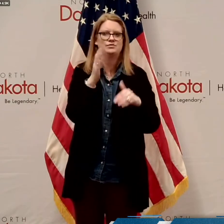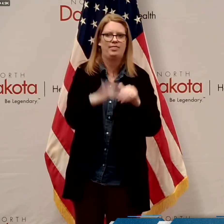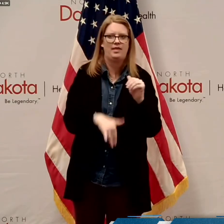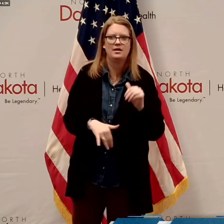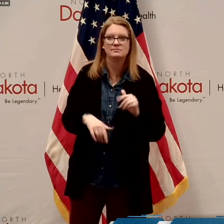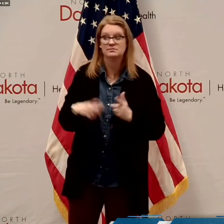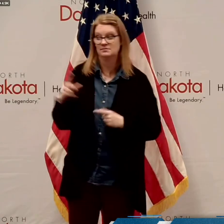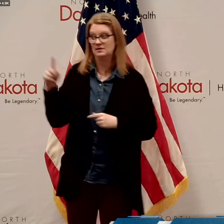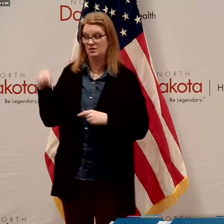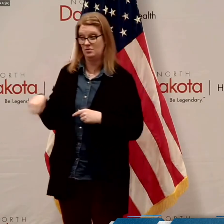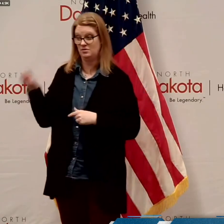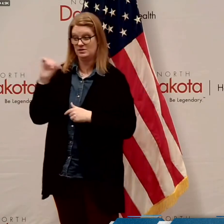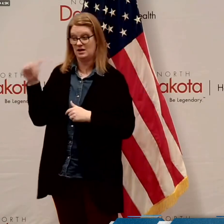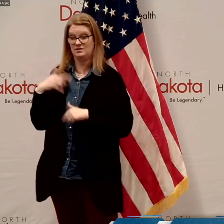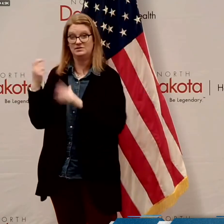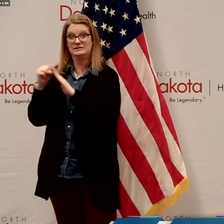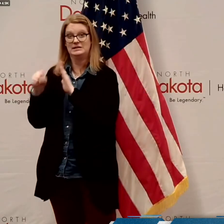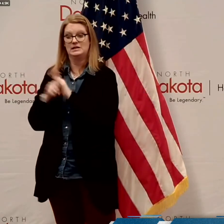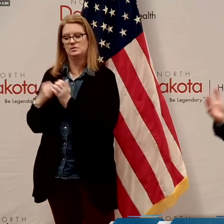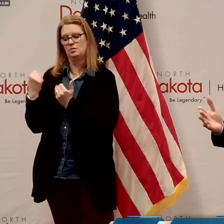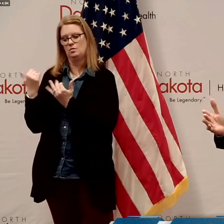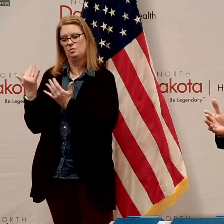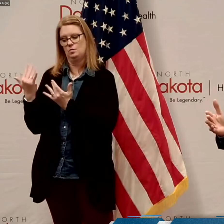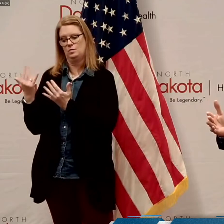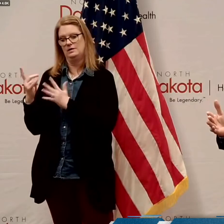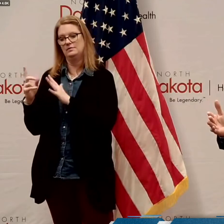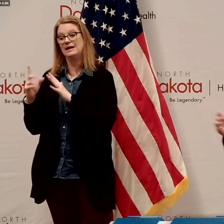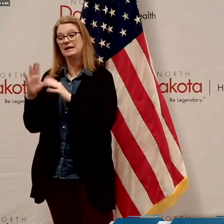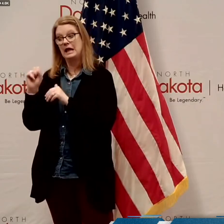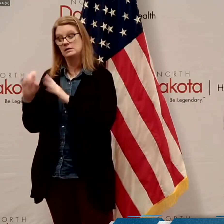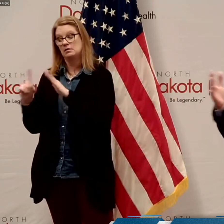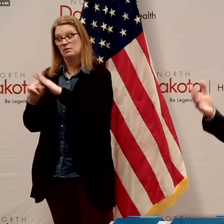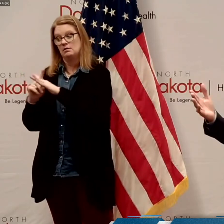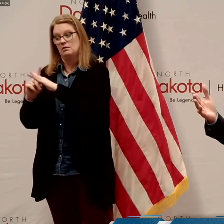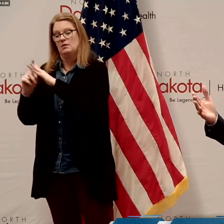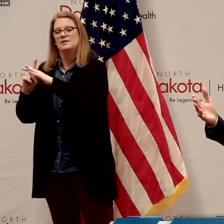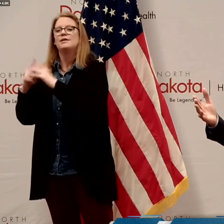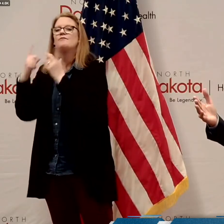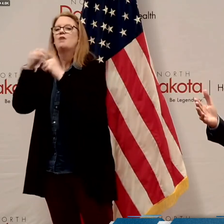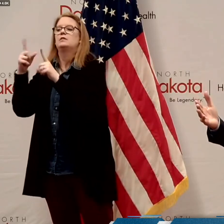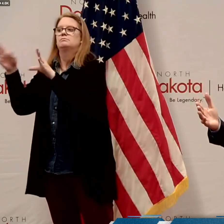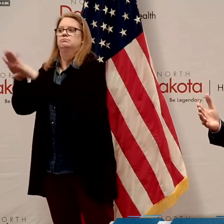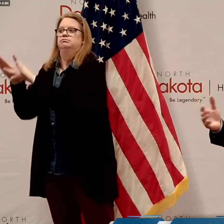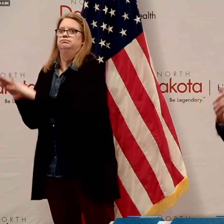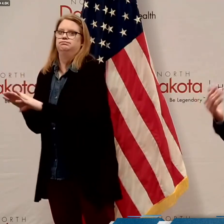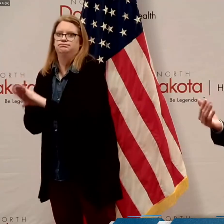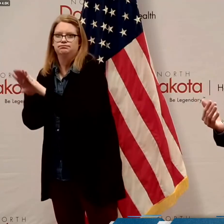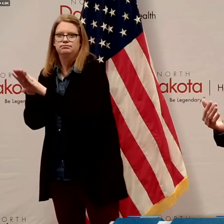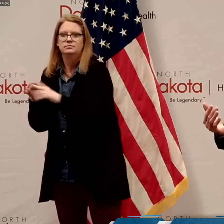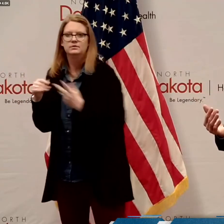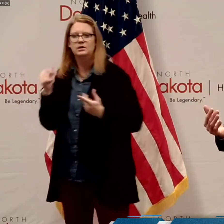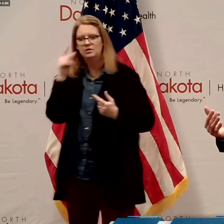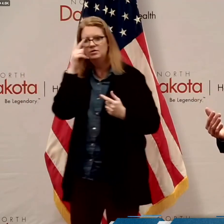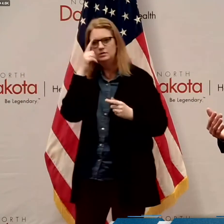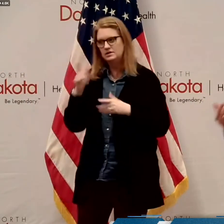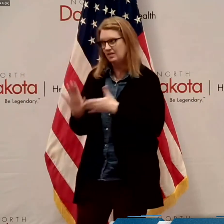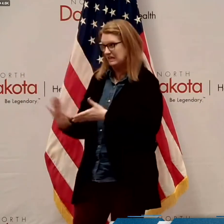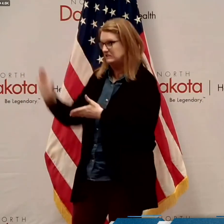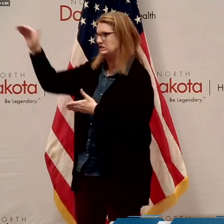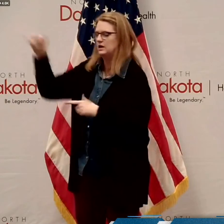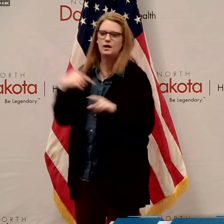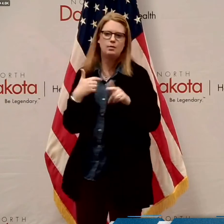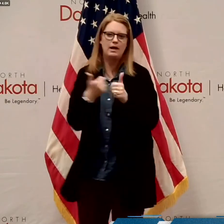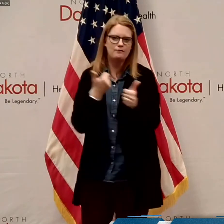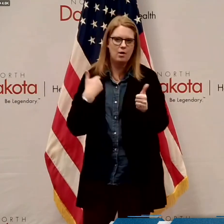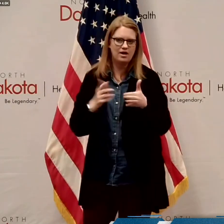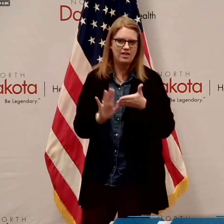than those other states. And so we in fact did learn from them, because we could see that their curves were going up, and we avoided having that big spike because